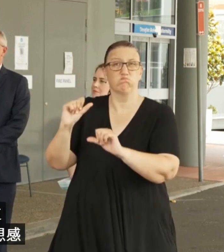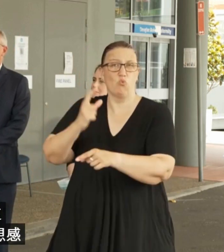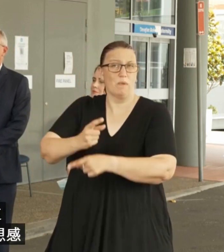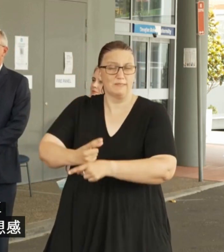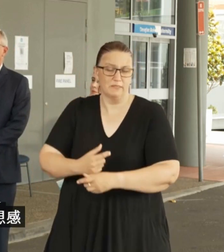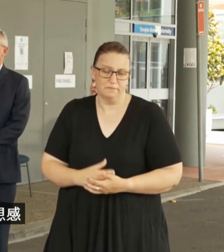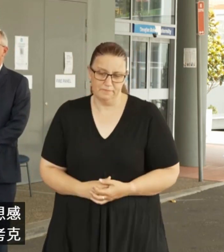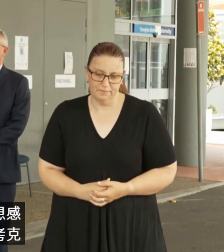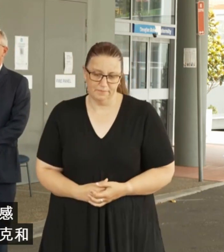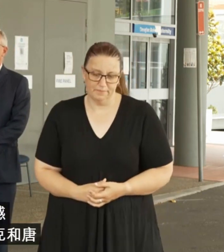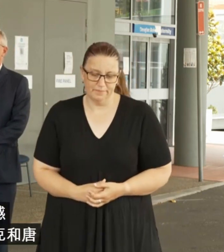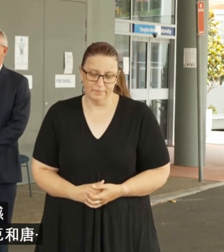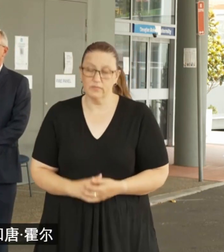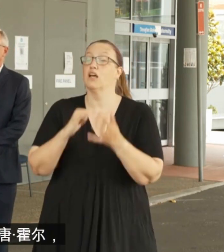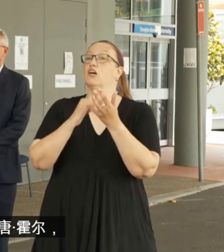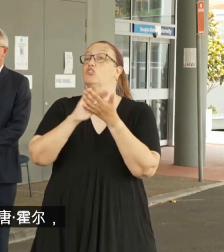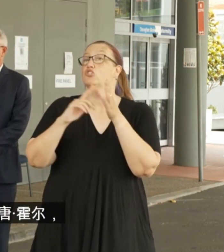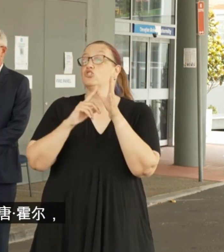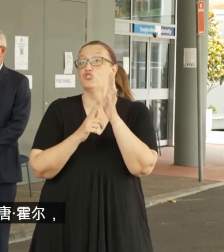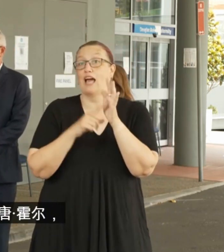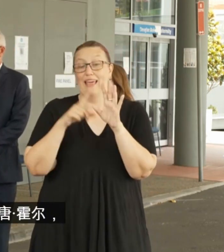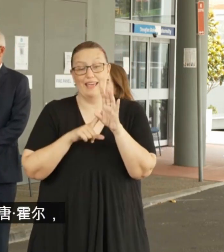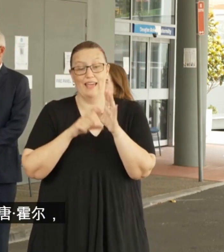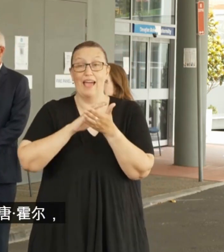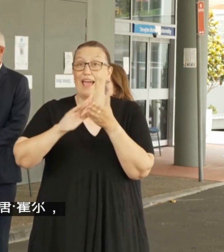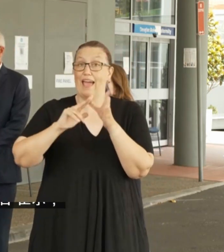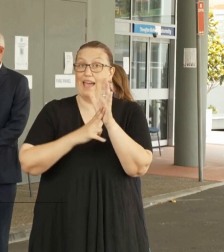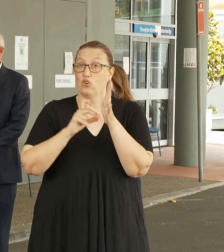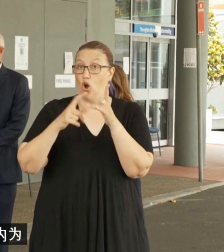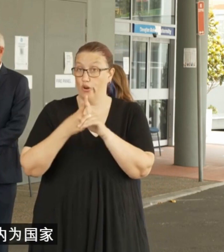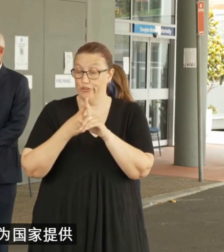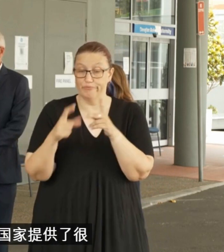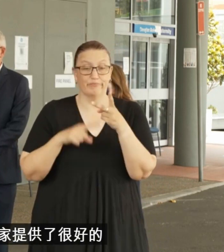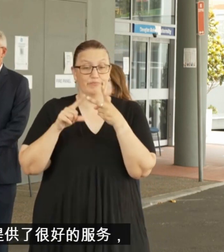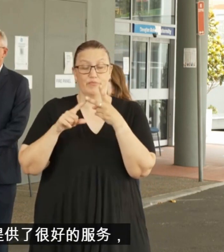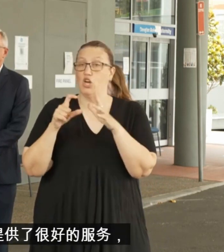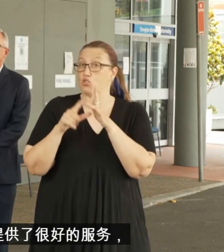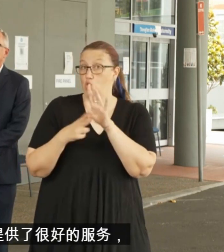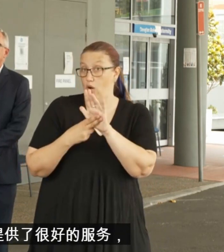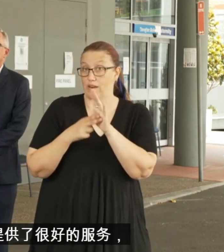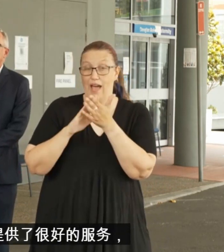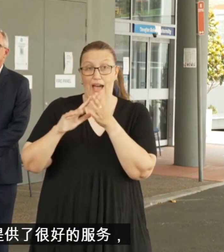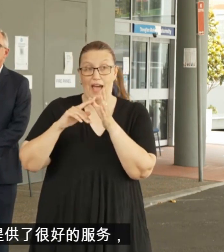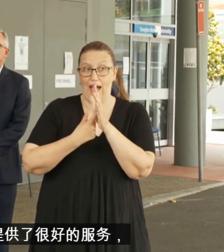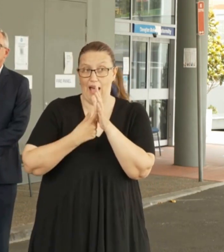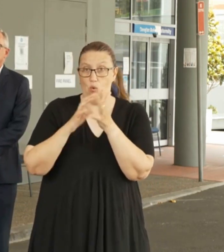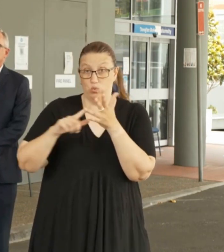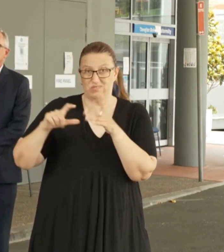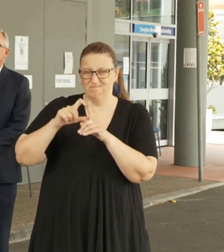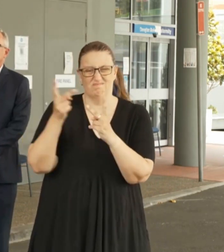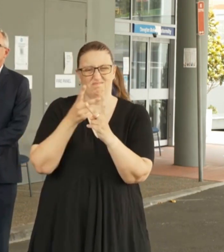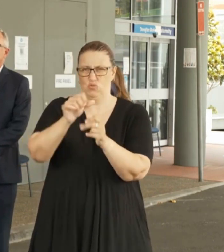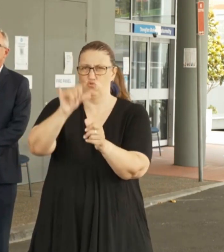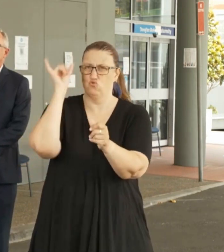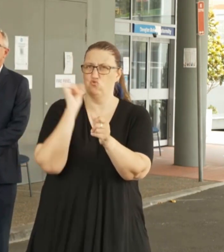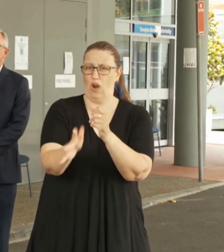thank Shelley Hancock and Don Harwin. I think they have given great service to the state over a substantial period of time, and the people